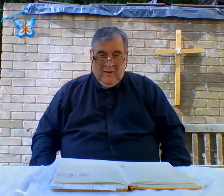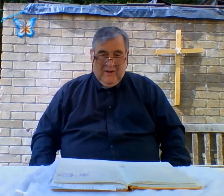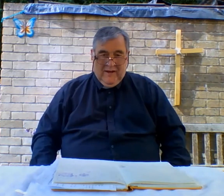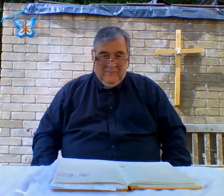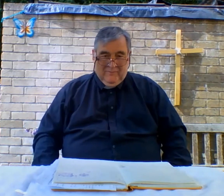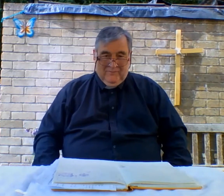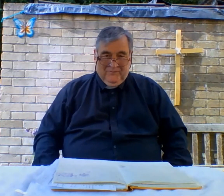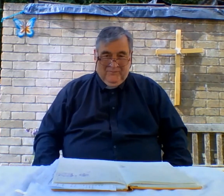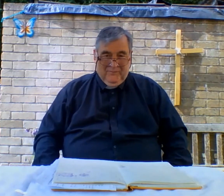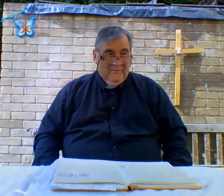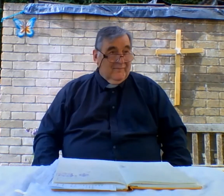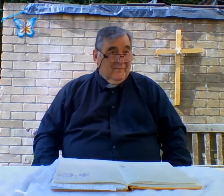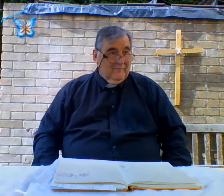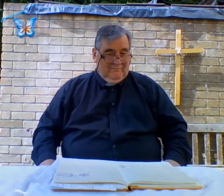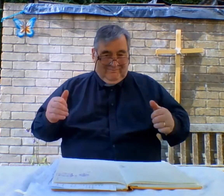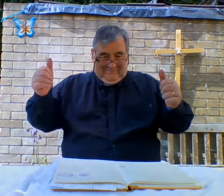Okay. Cracking.